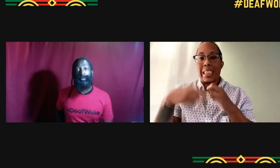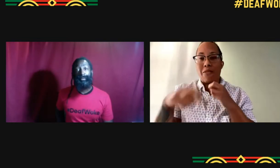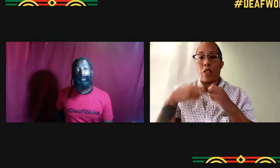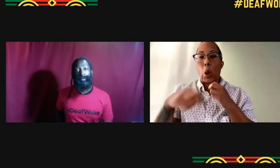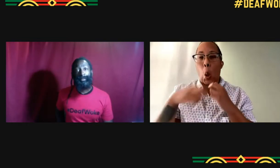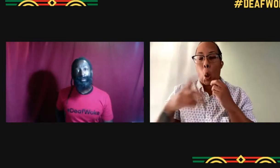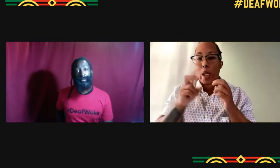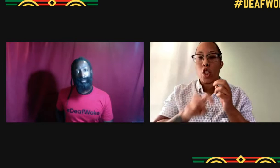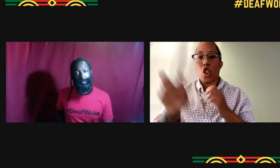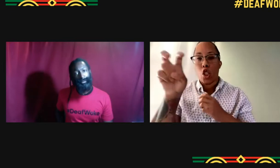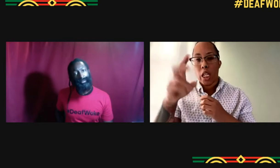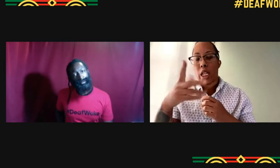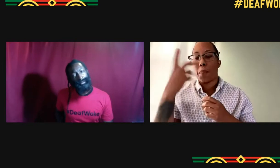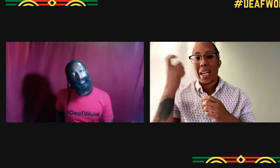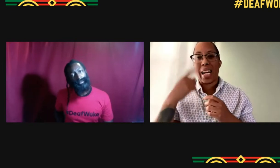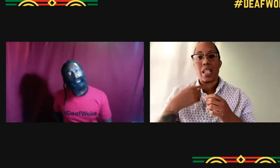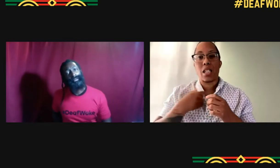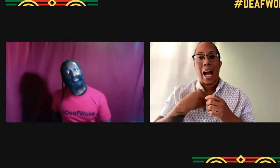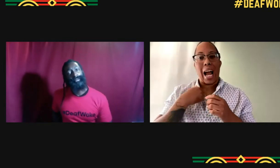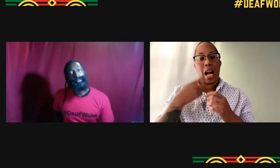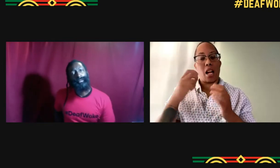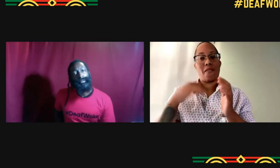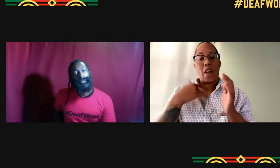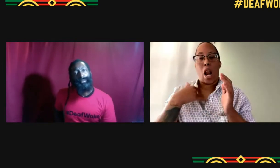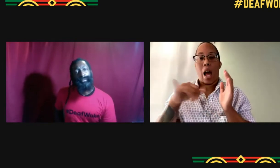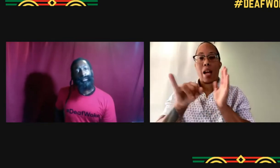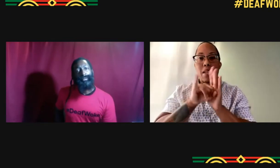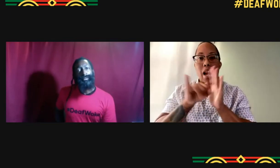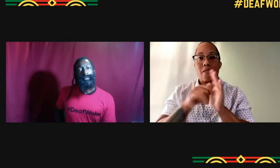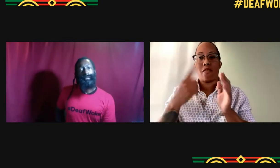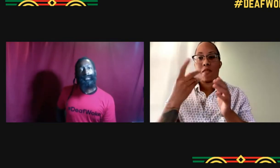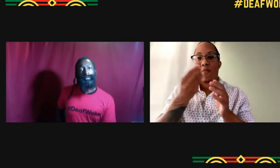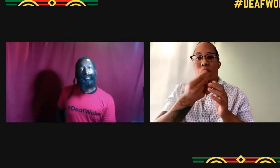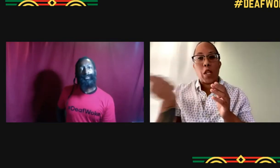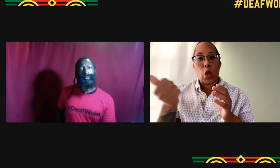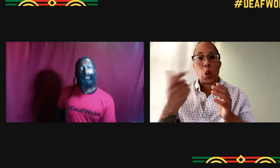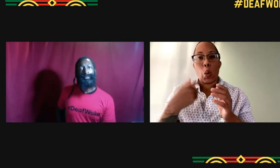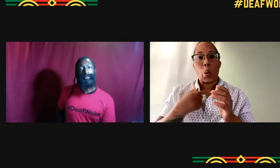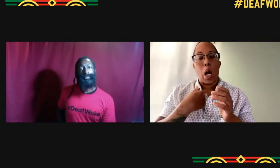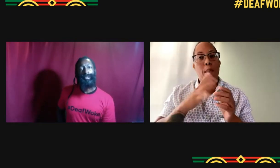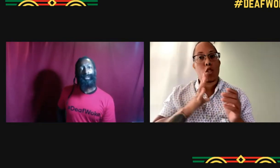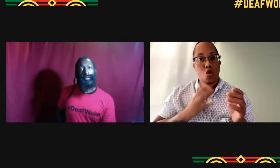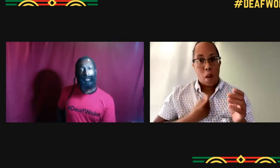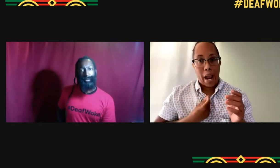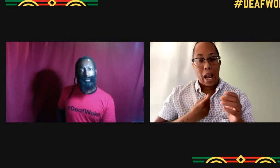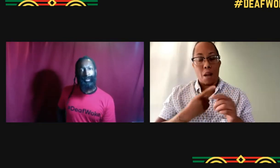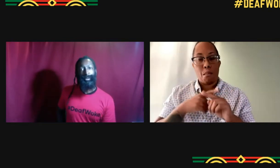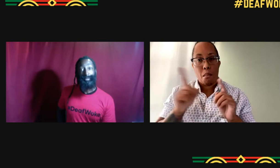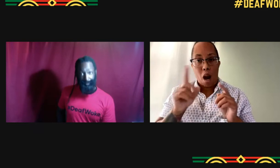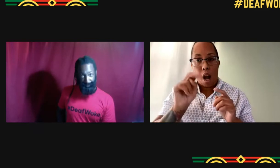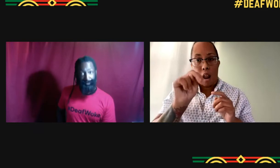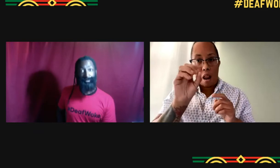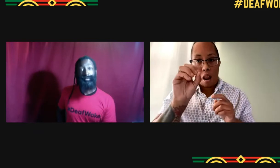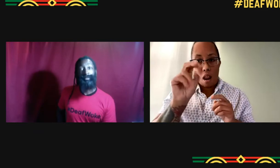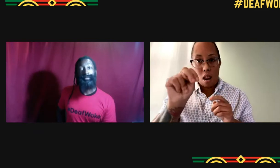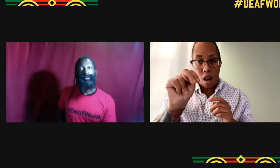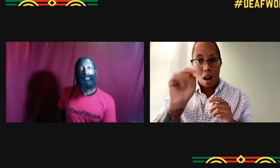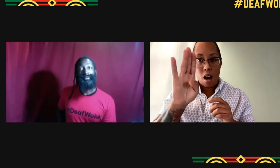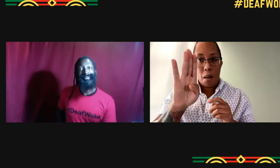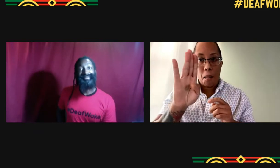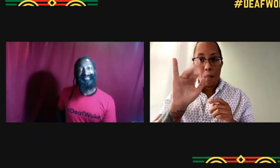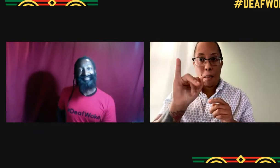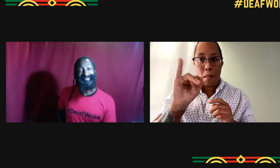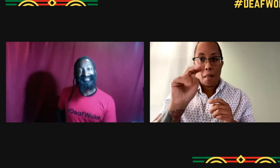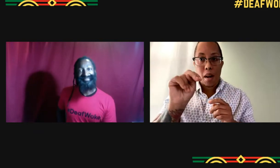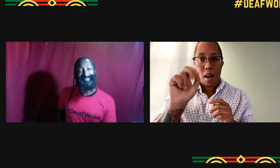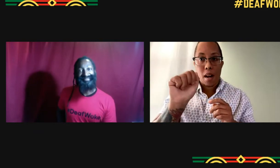in and kind of really steeped into my identity, there've been some very difficult parts in the journey.